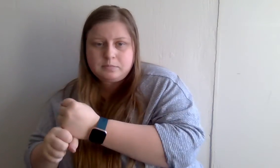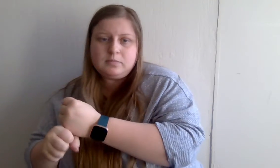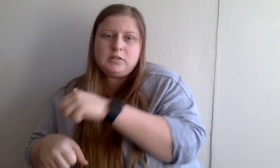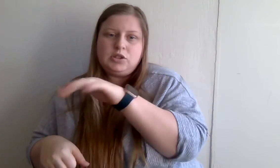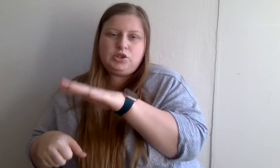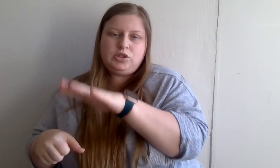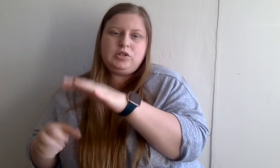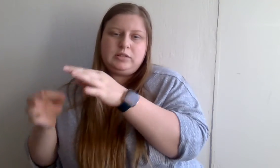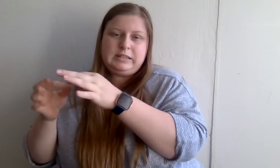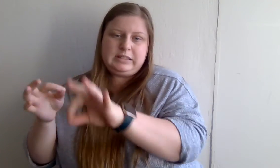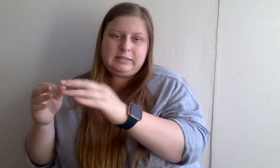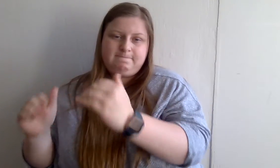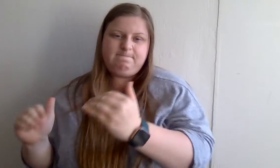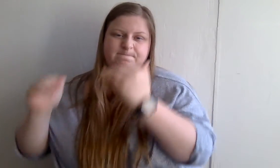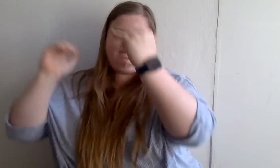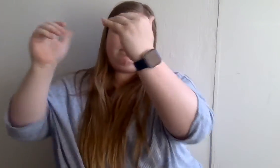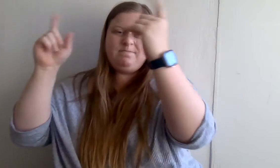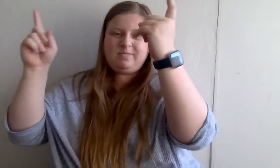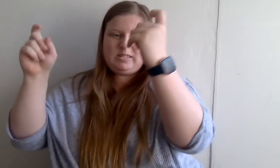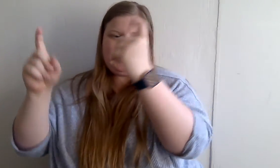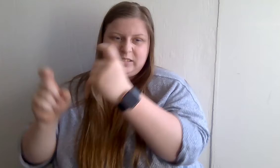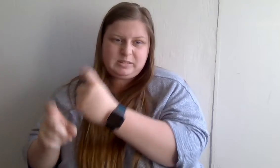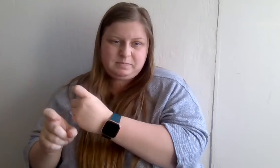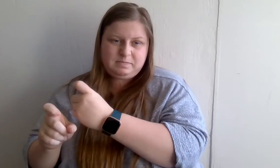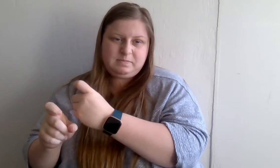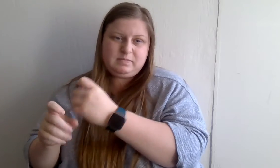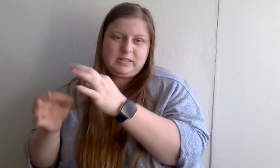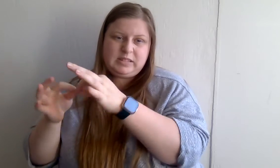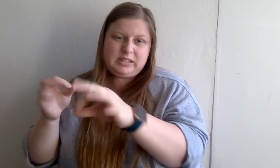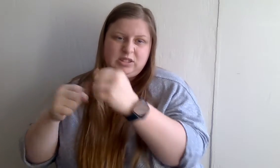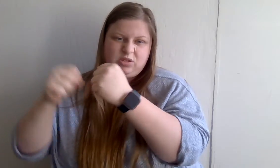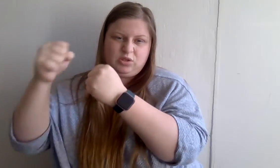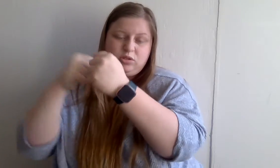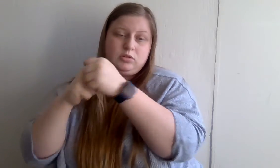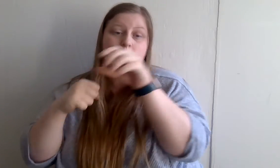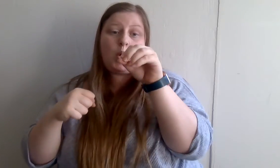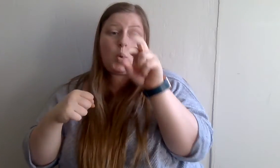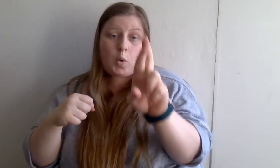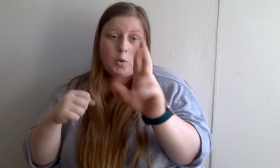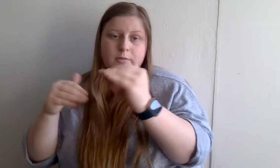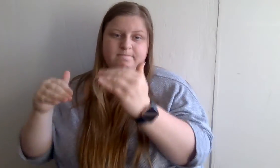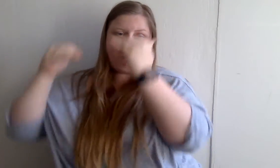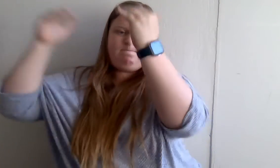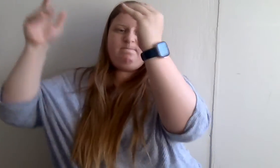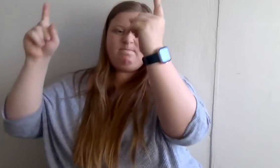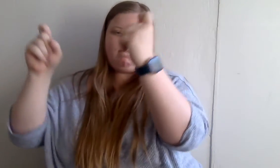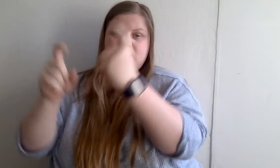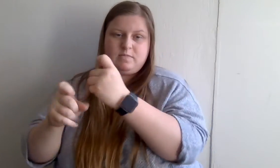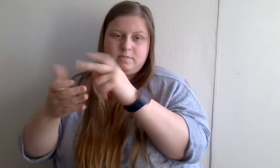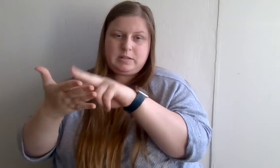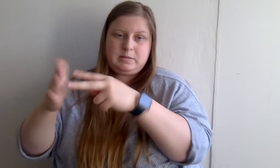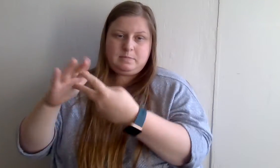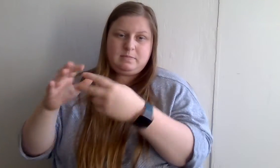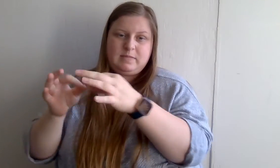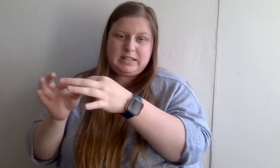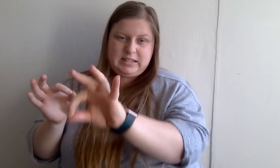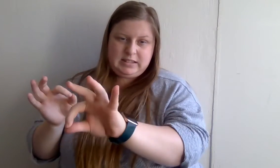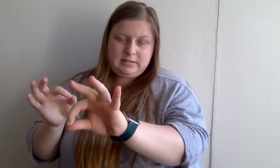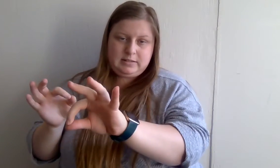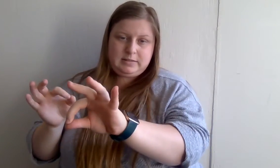An expansion summarizes the child's utterance, but increases the complexity of the sentence structure or the